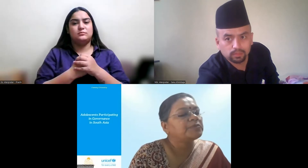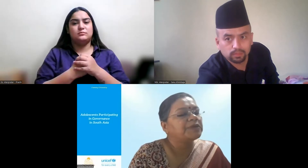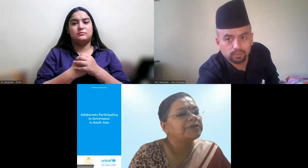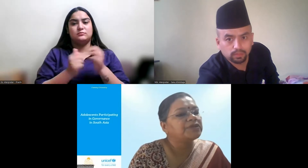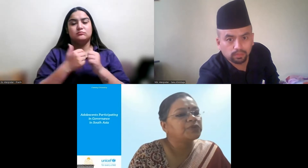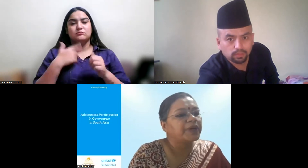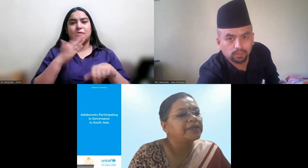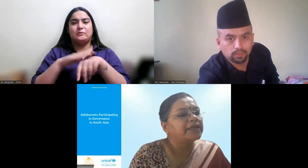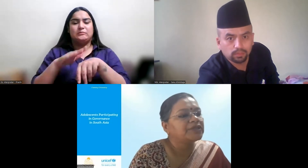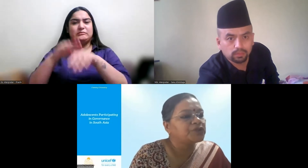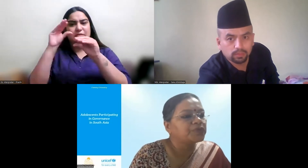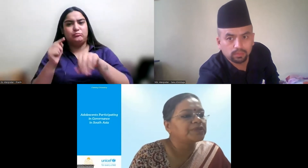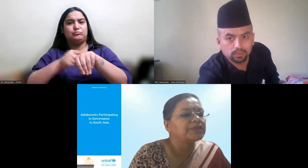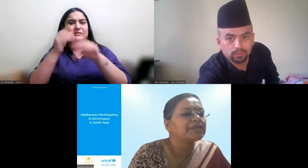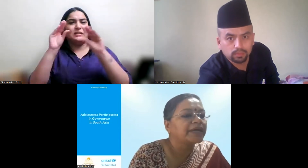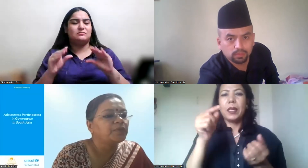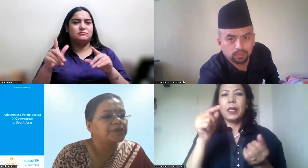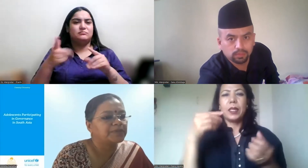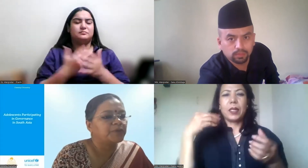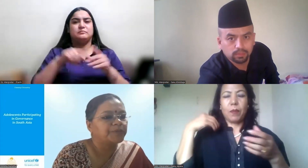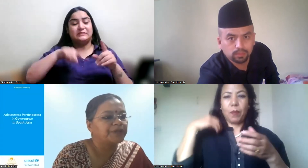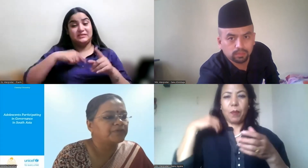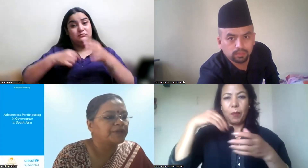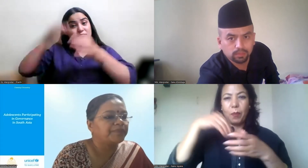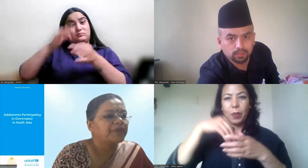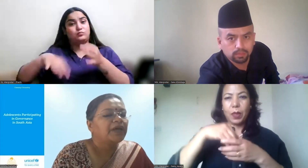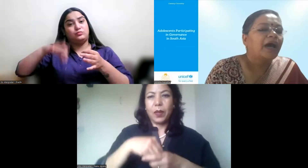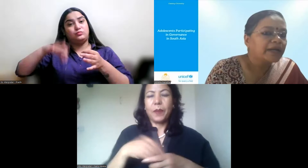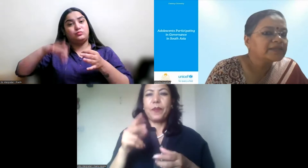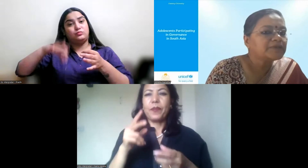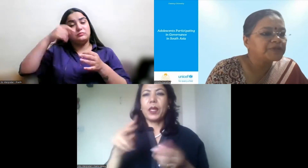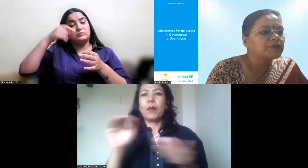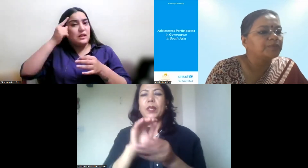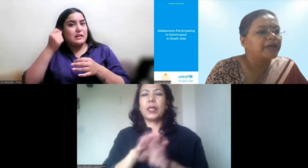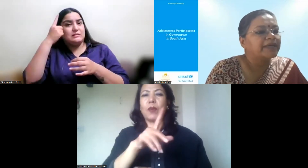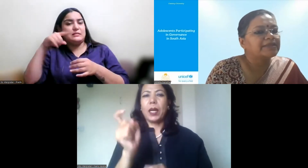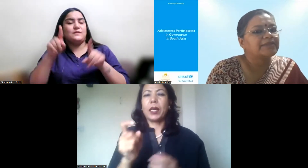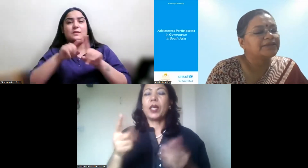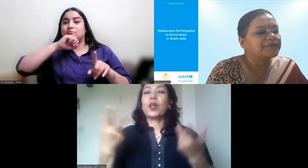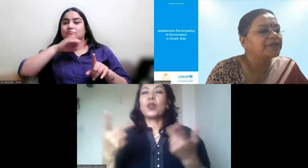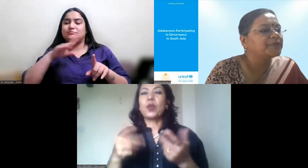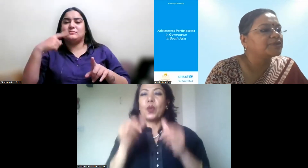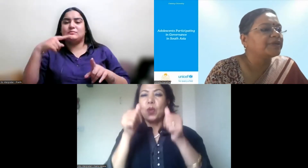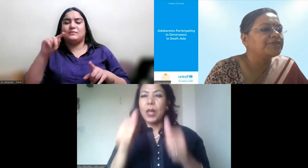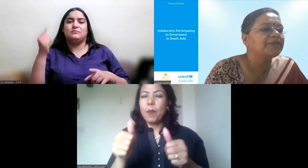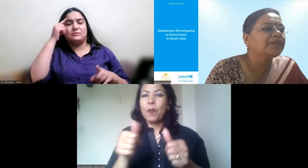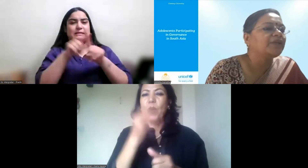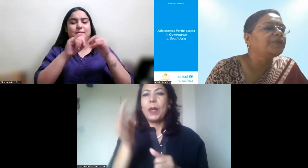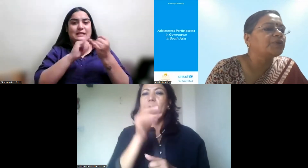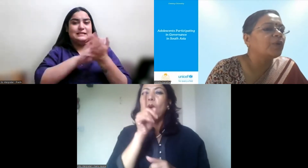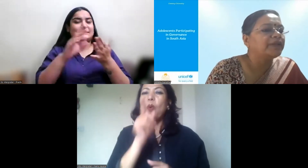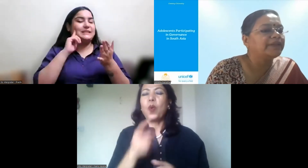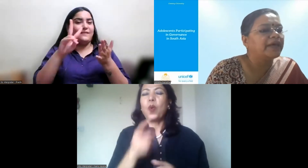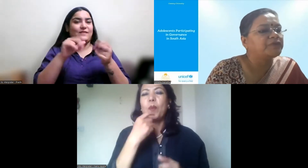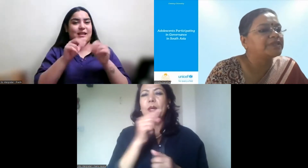and experience to analyze, choose, and decide what is appropriate for them. Adults presume, as Shivani also mentioned, that they know